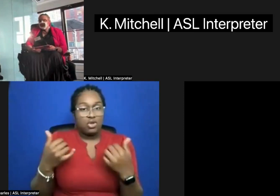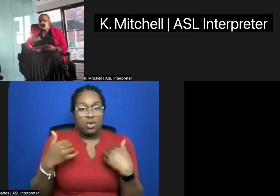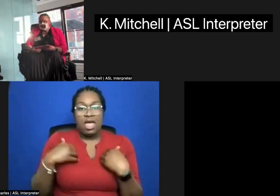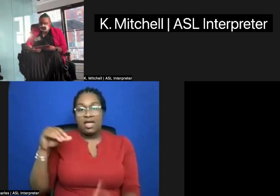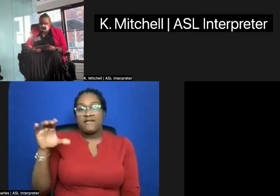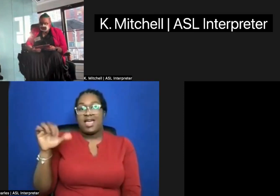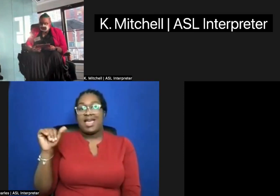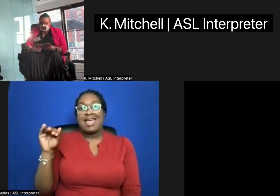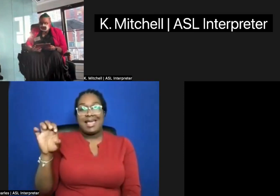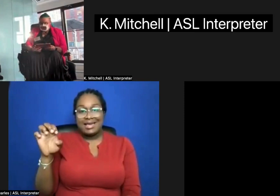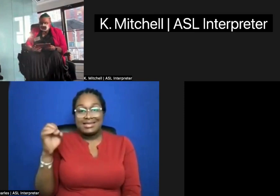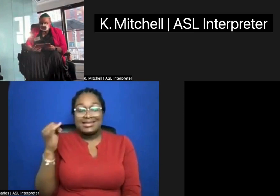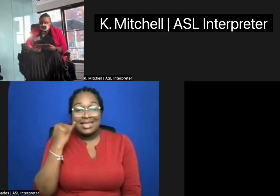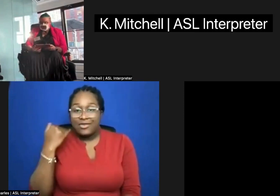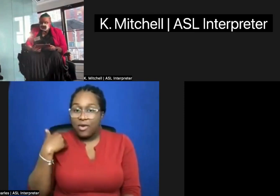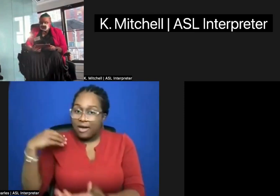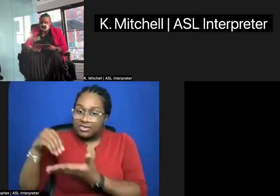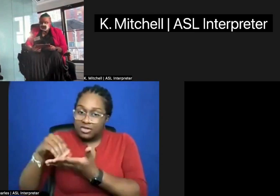documentation, if you're applying your rights,